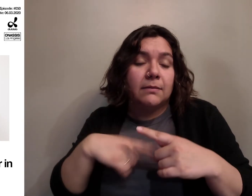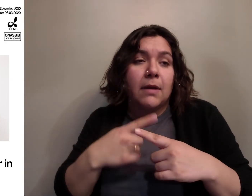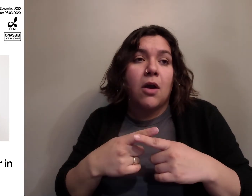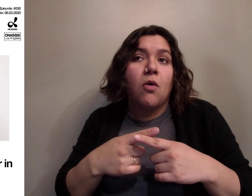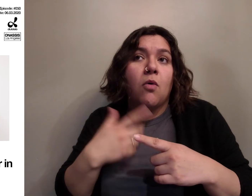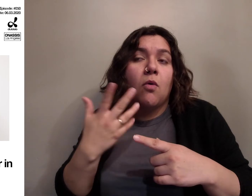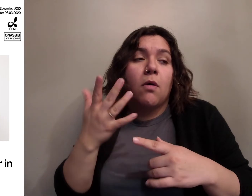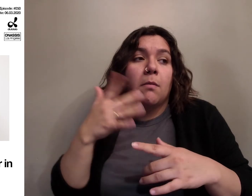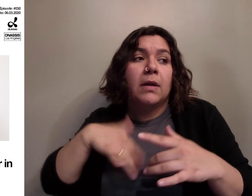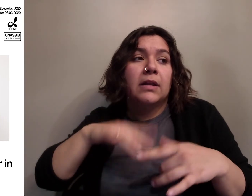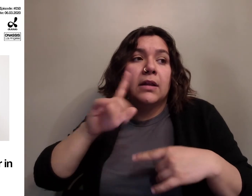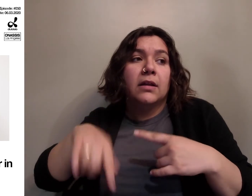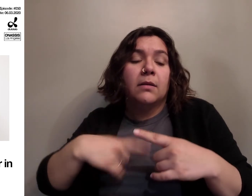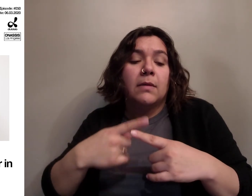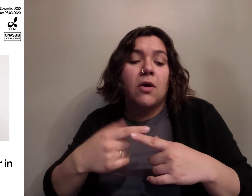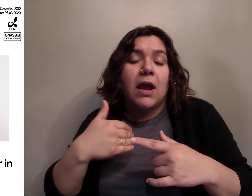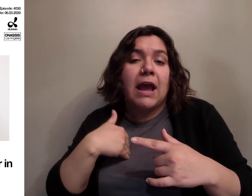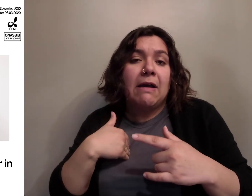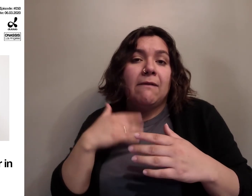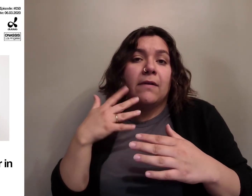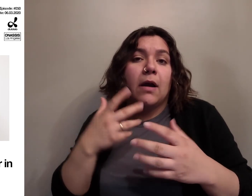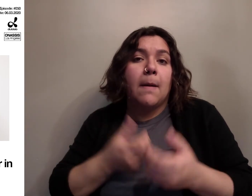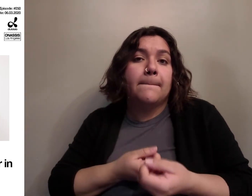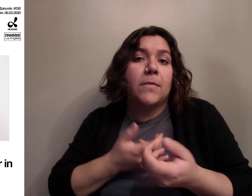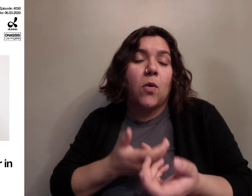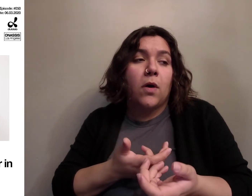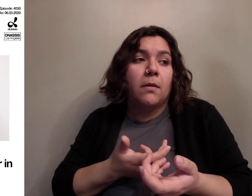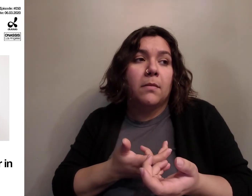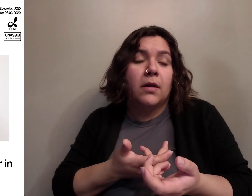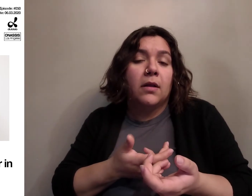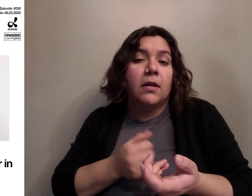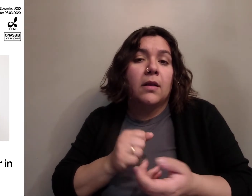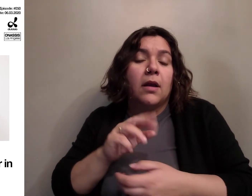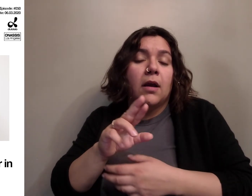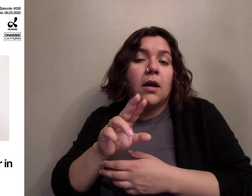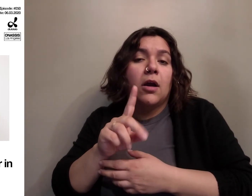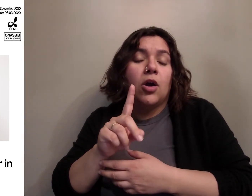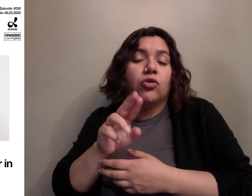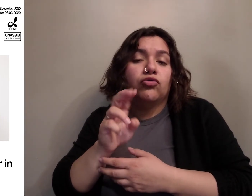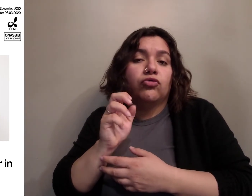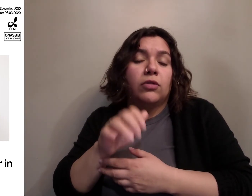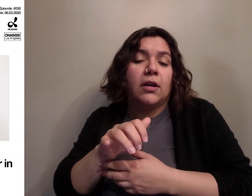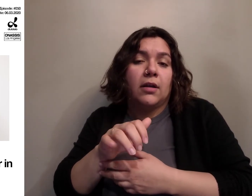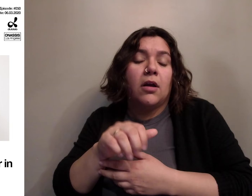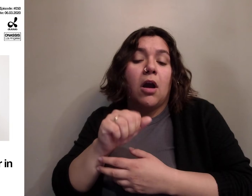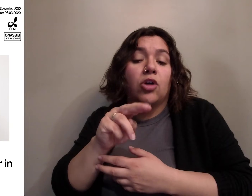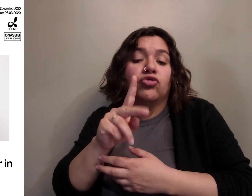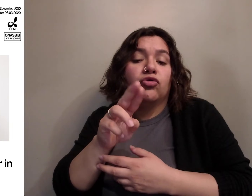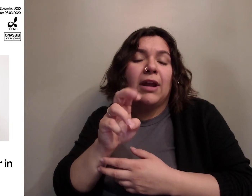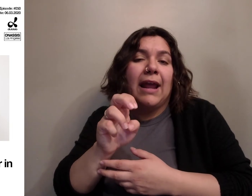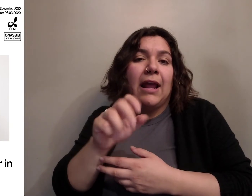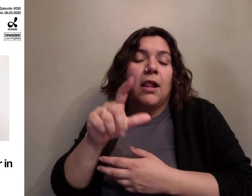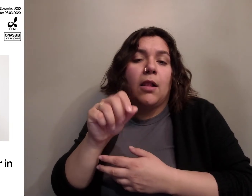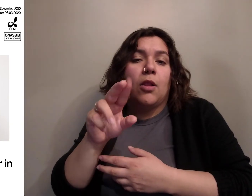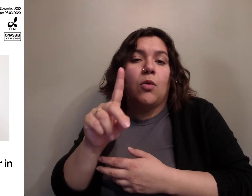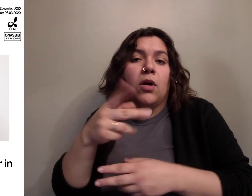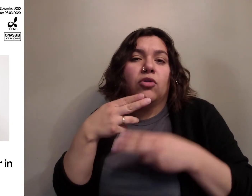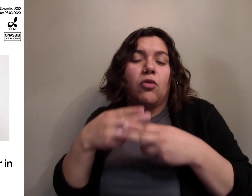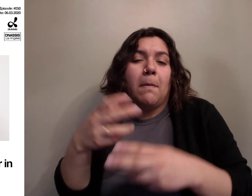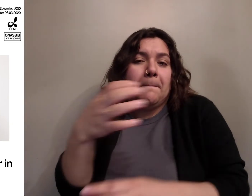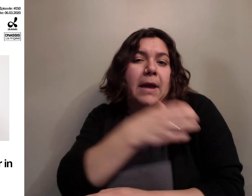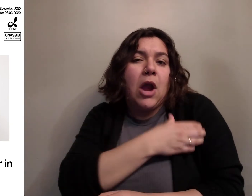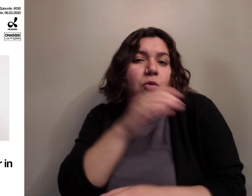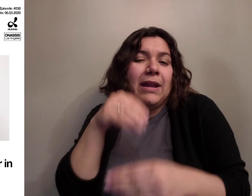Injustice. And it's basically about, there's a poem that Audre Lorde wrote